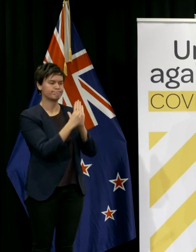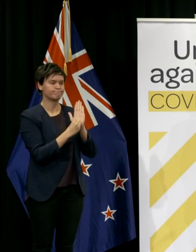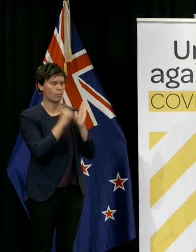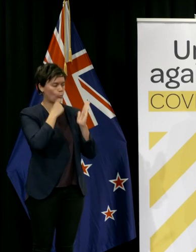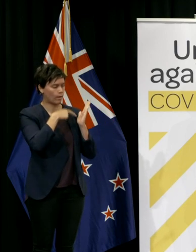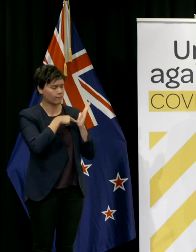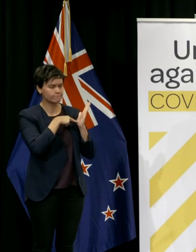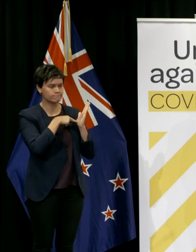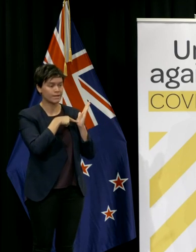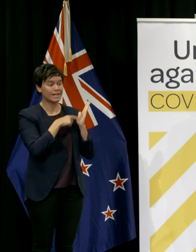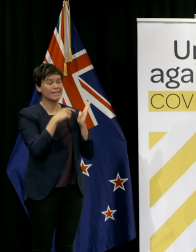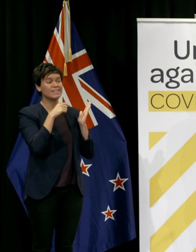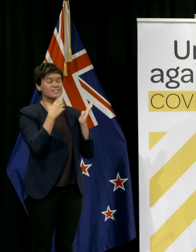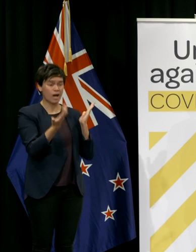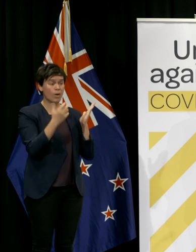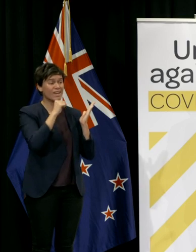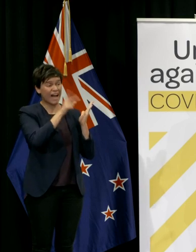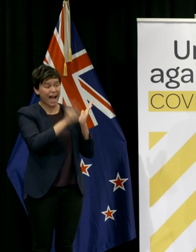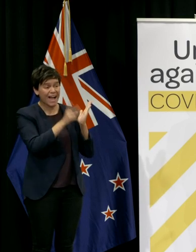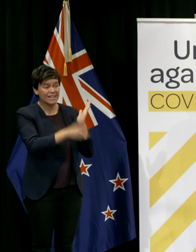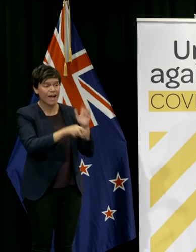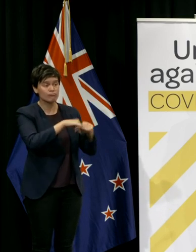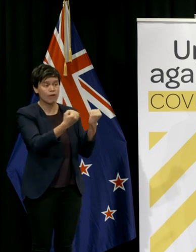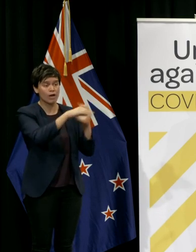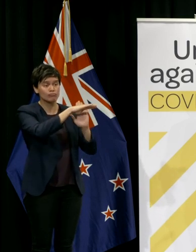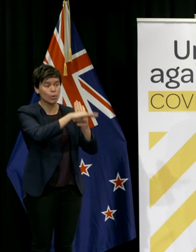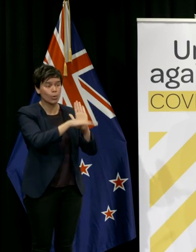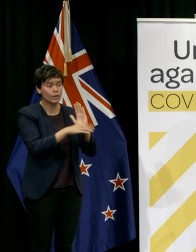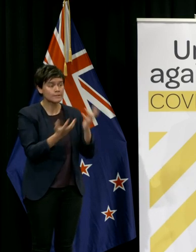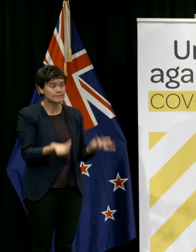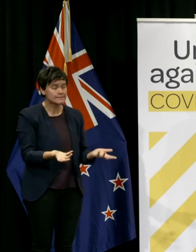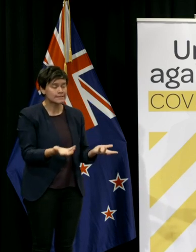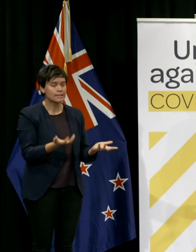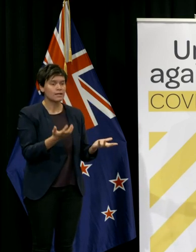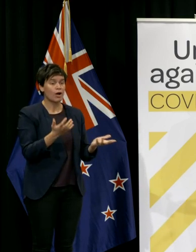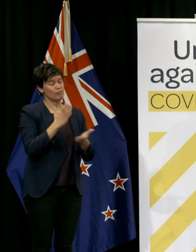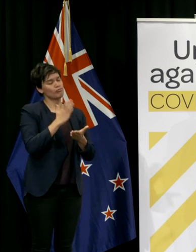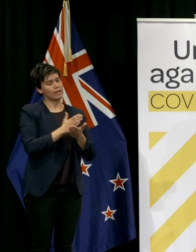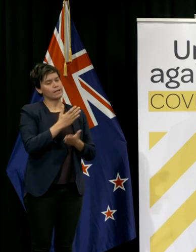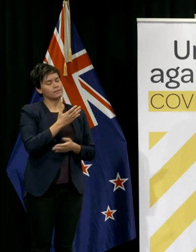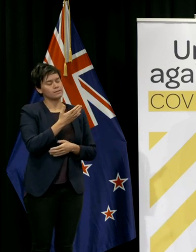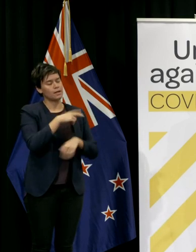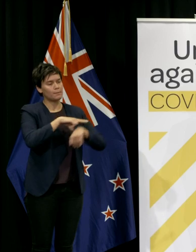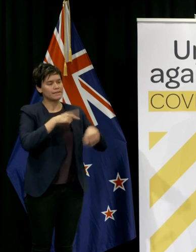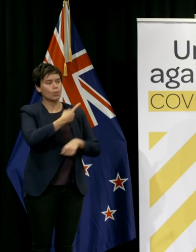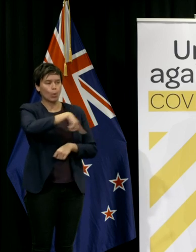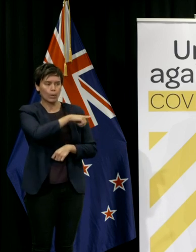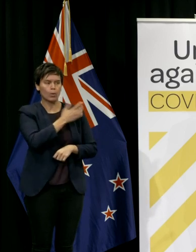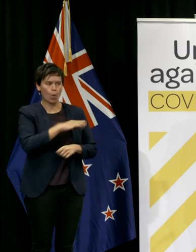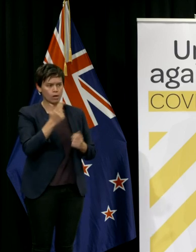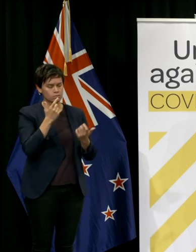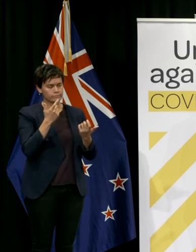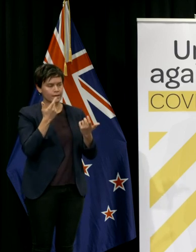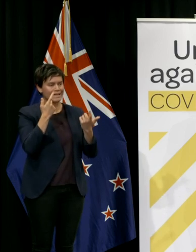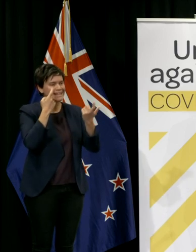not comply, the very next step is, if there's no other way of doing this, because we do want to take a very caring